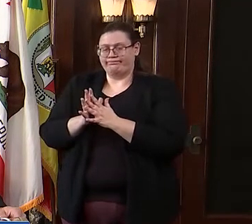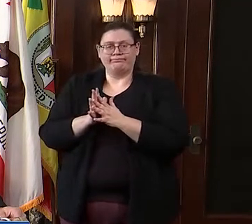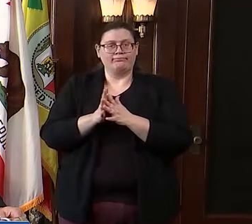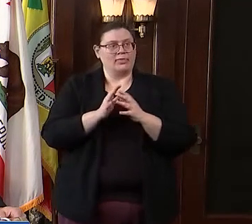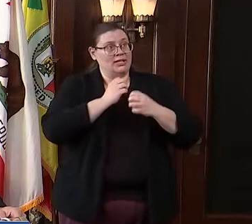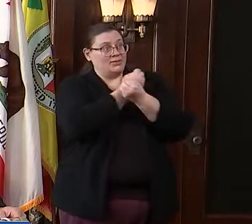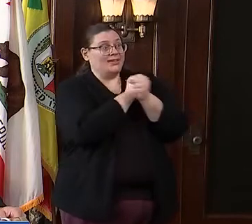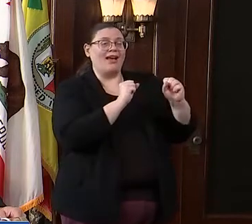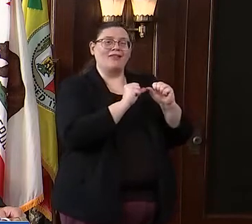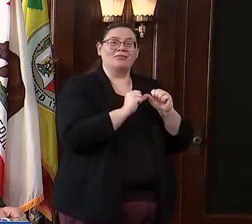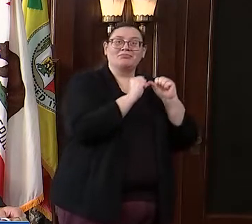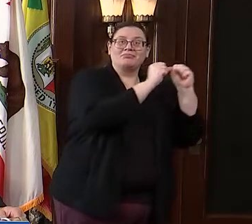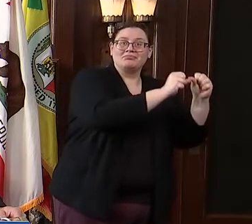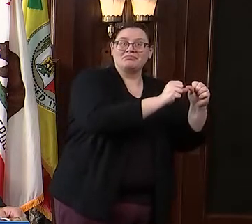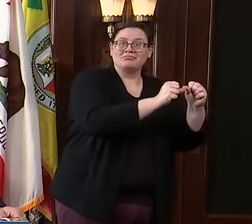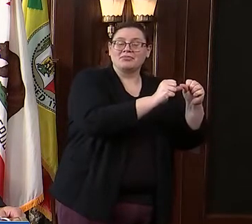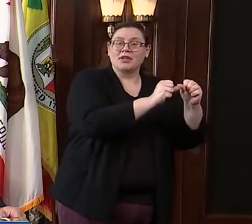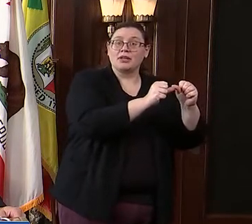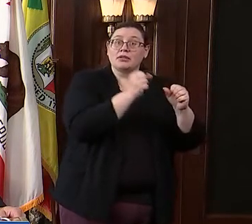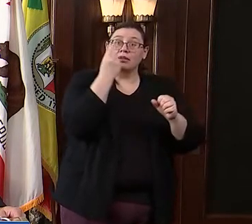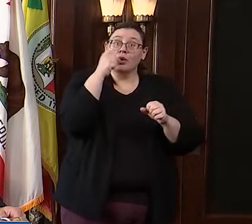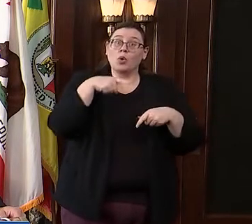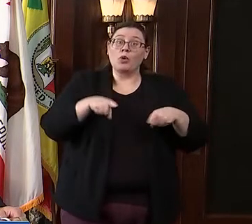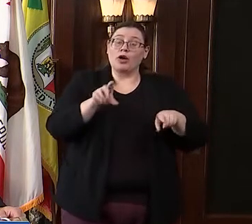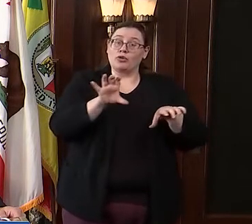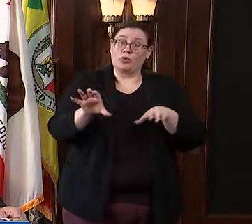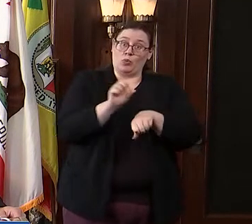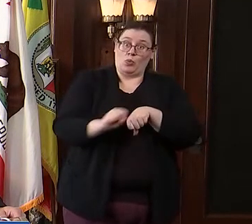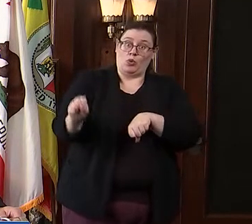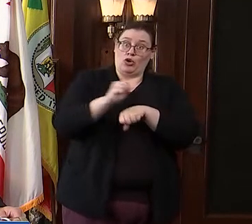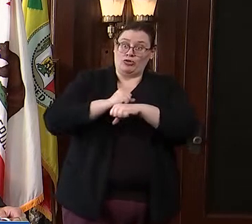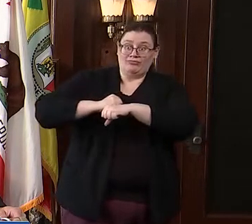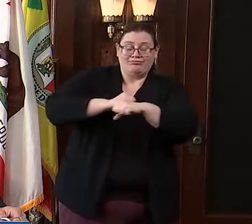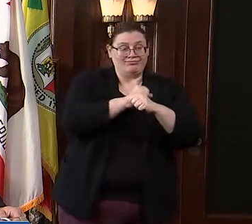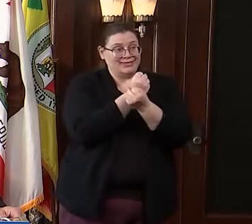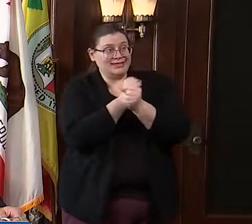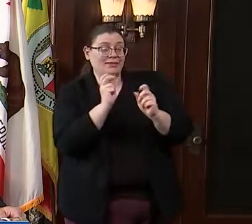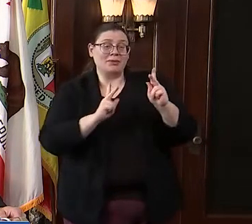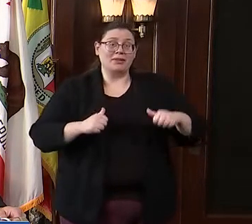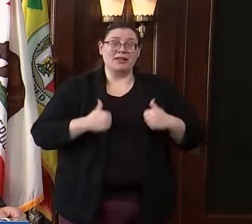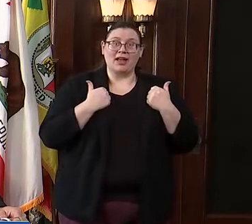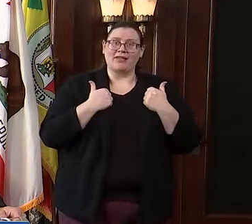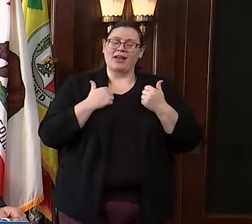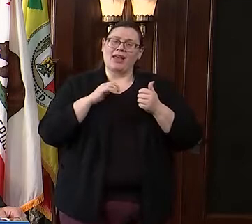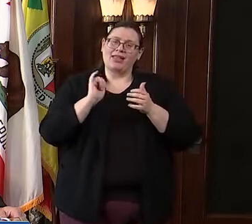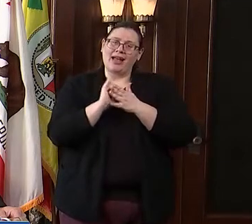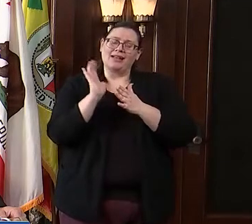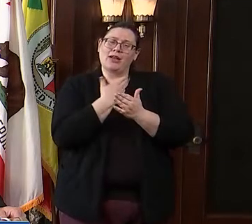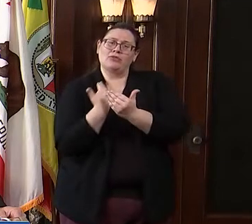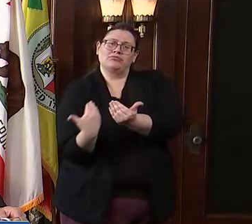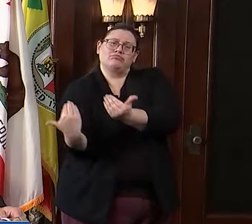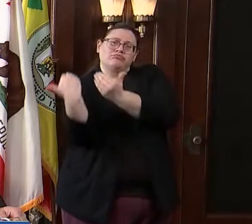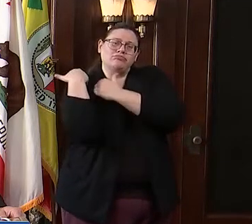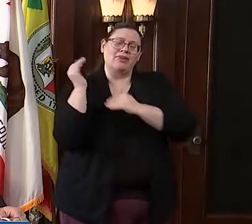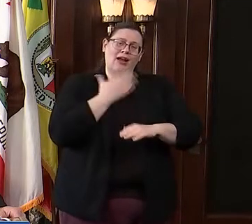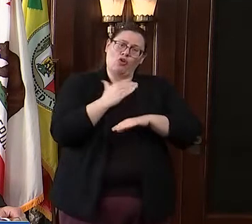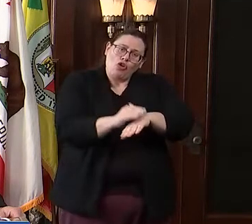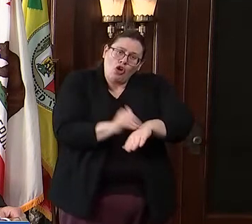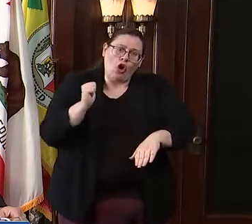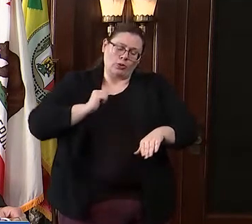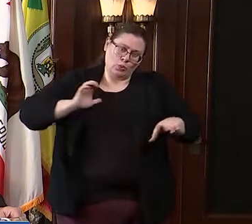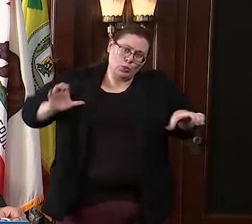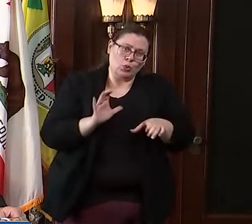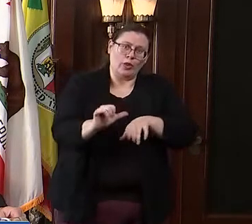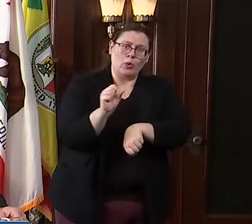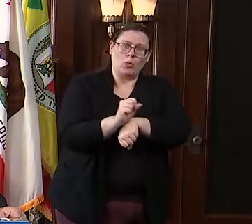know that when we do the work of saving lives, we're doing the work that we are brought to, that we are meant for, and that we are